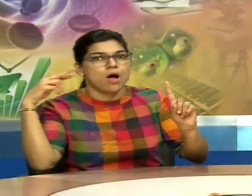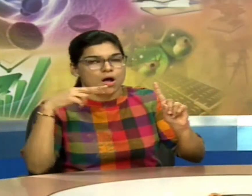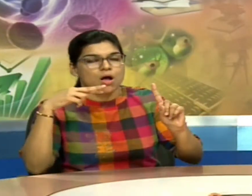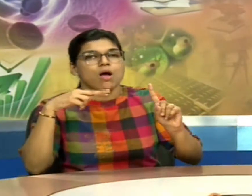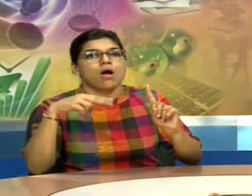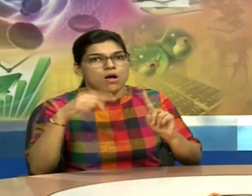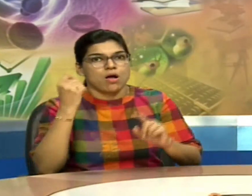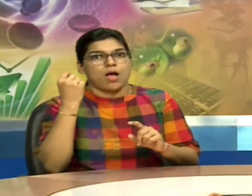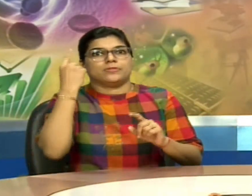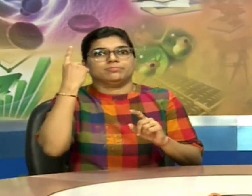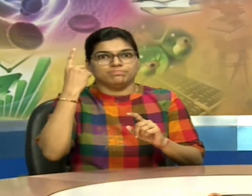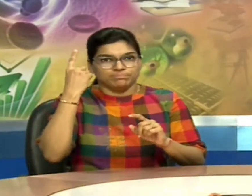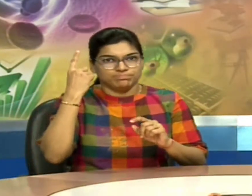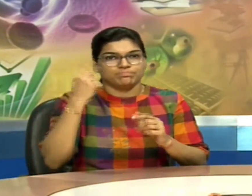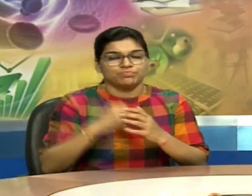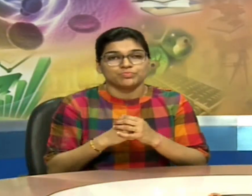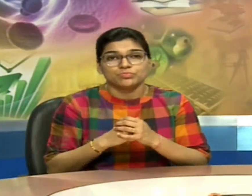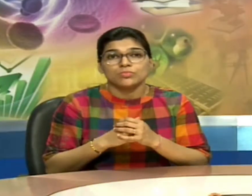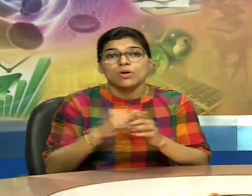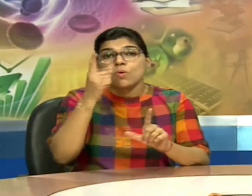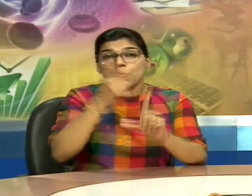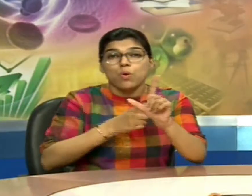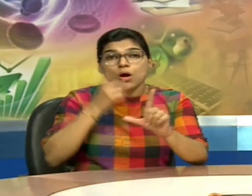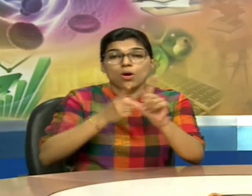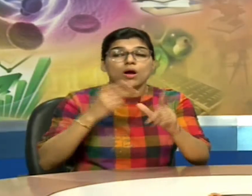It was first time celebrated